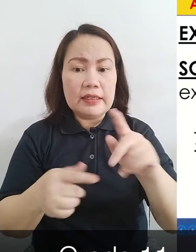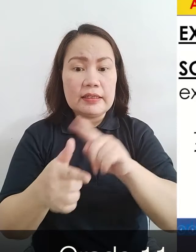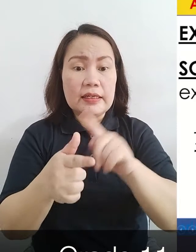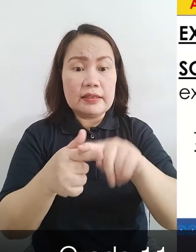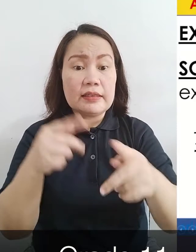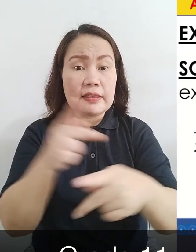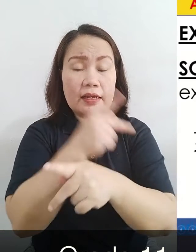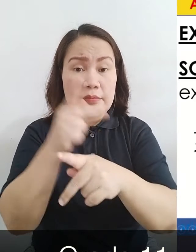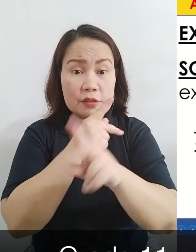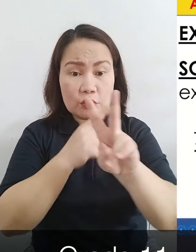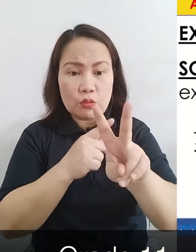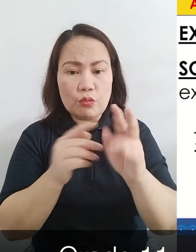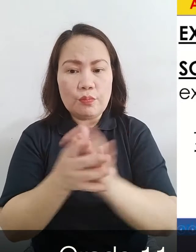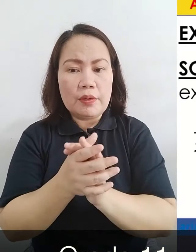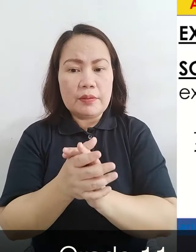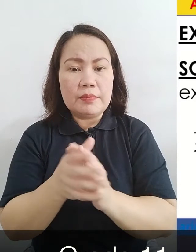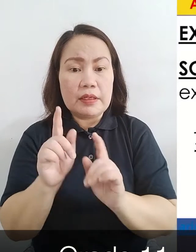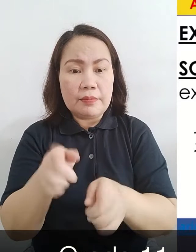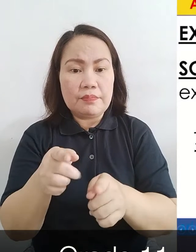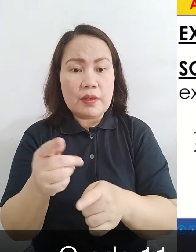3.